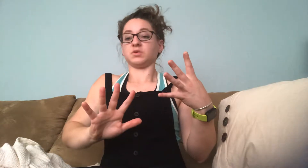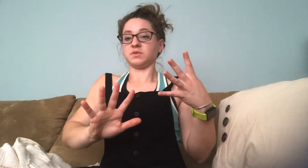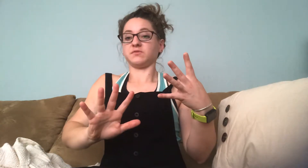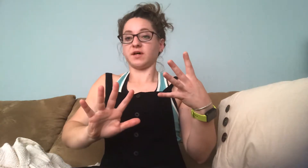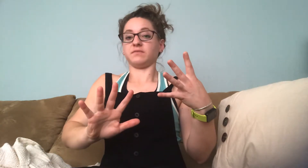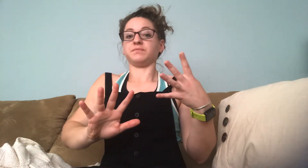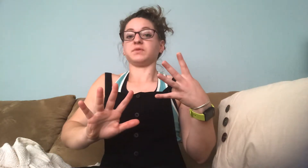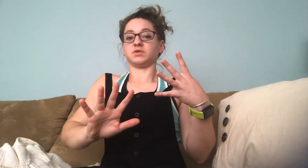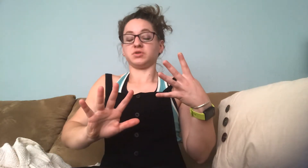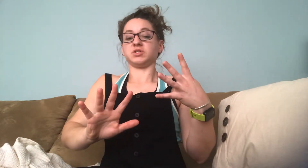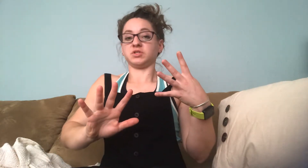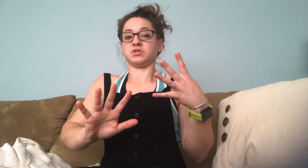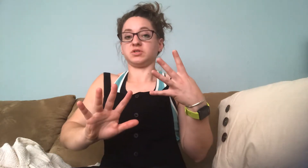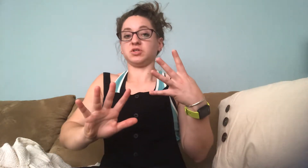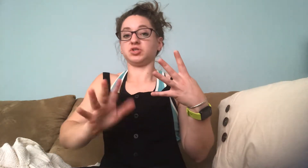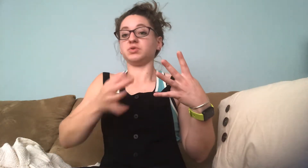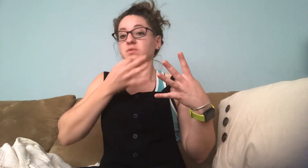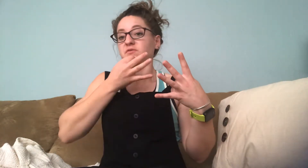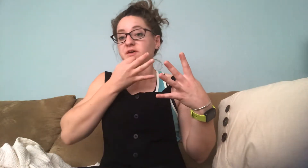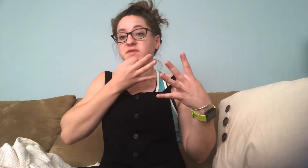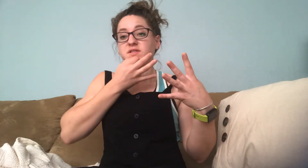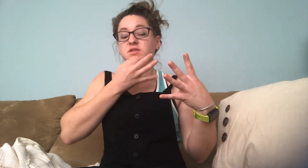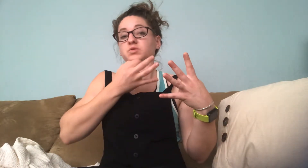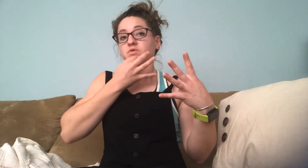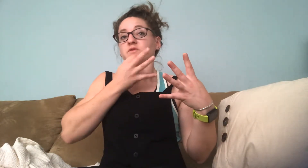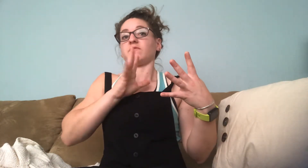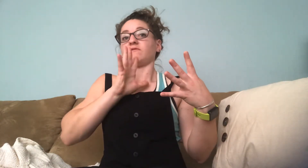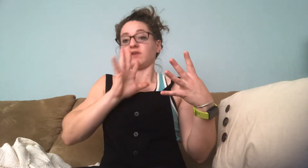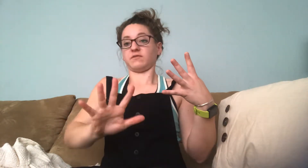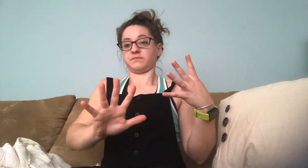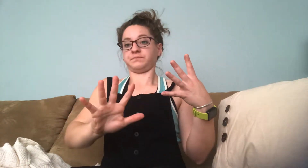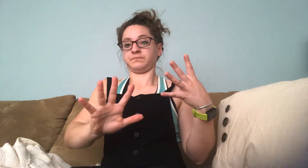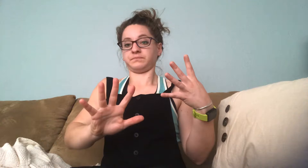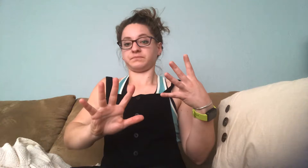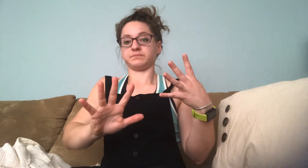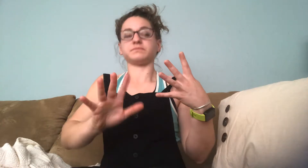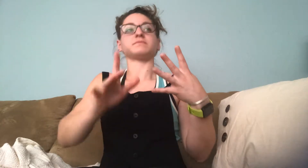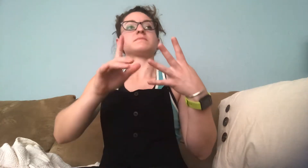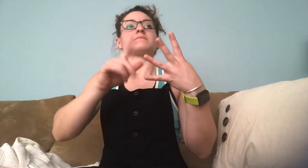She's almost 5. So she's soon to be 5. This is 5.